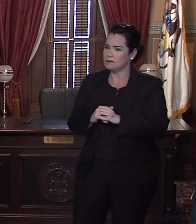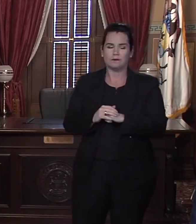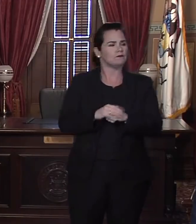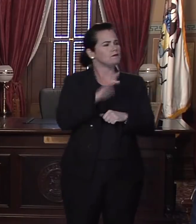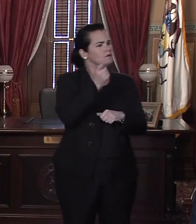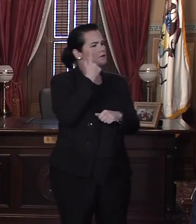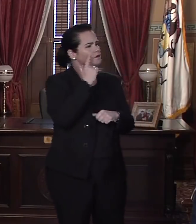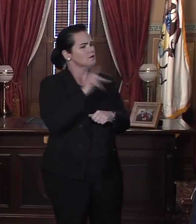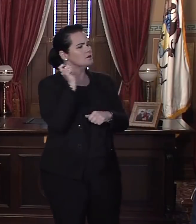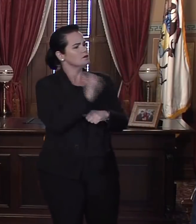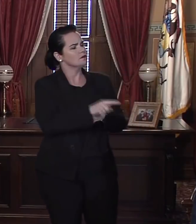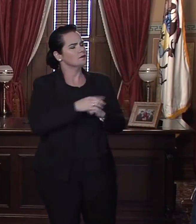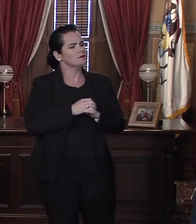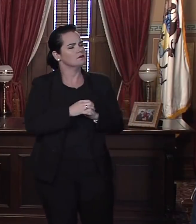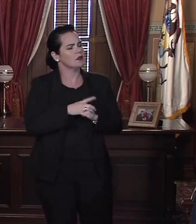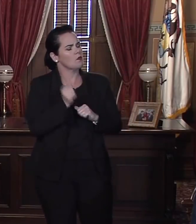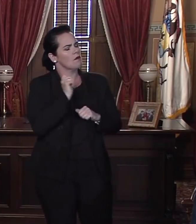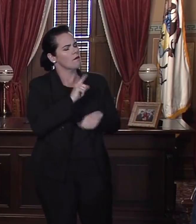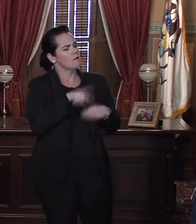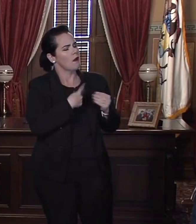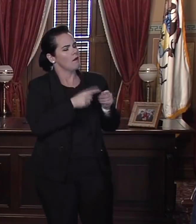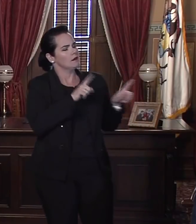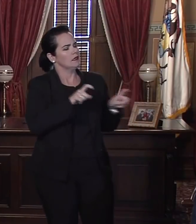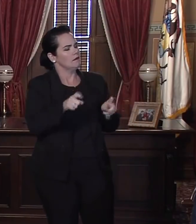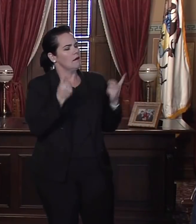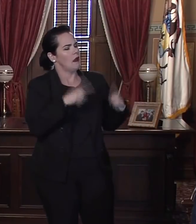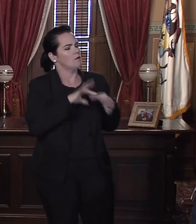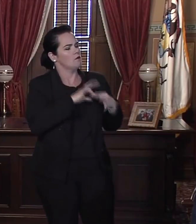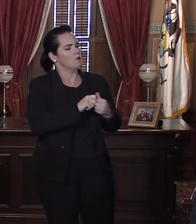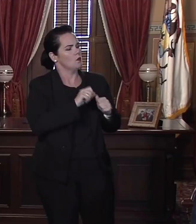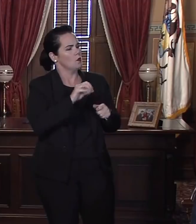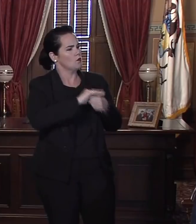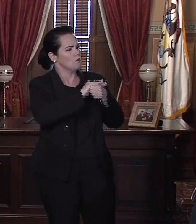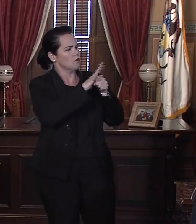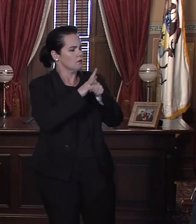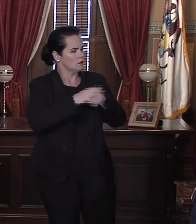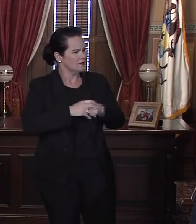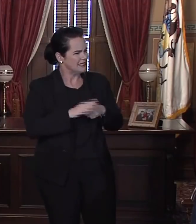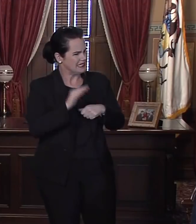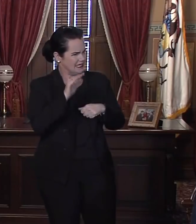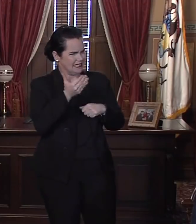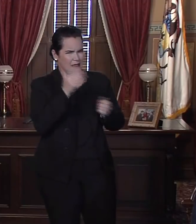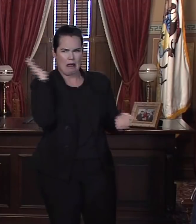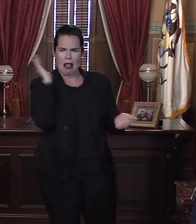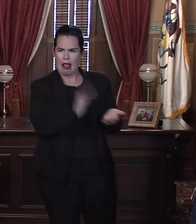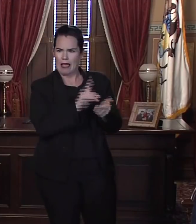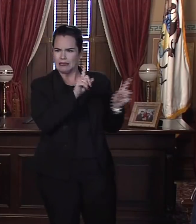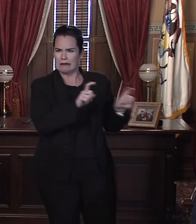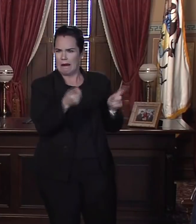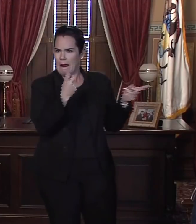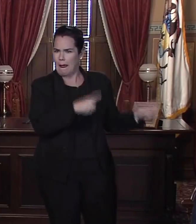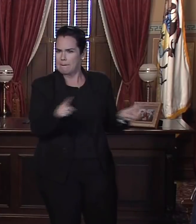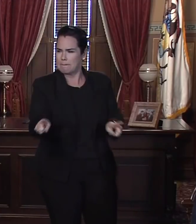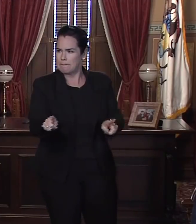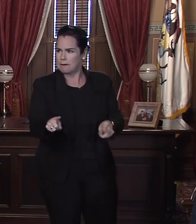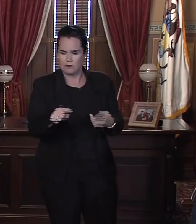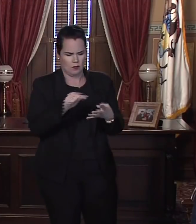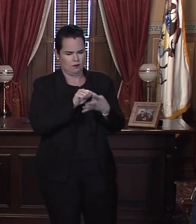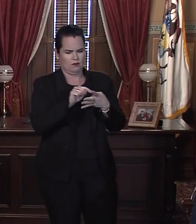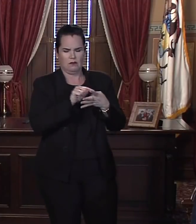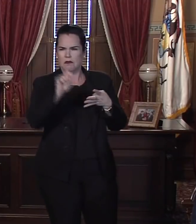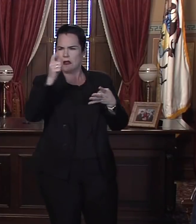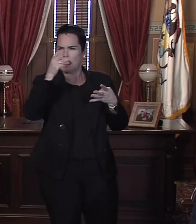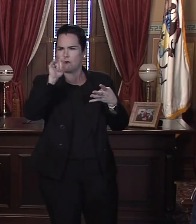Governor, I wanted to ask you about the testing that we're seeing for COVID-19. There appeared to be fewer tests conducted the first week of April,